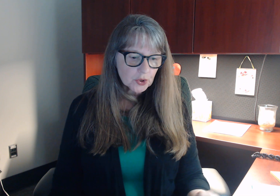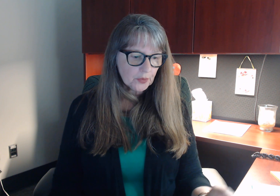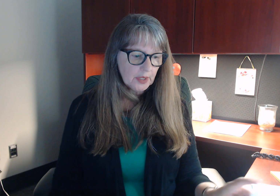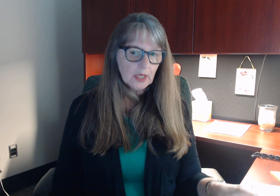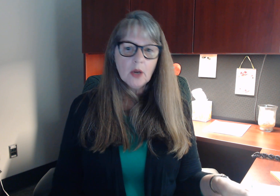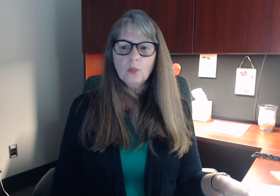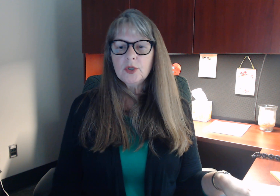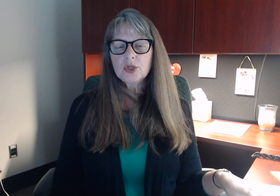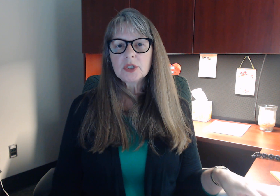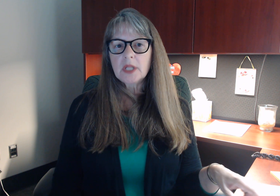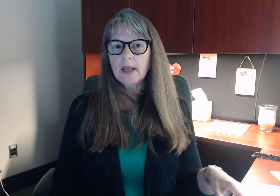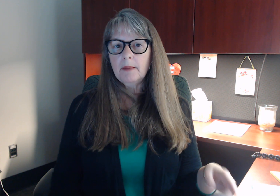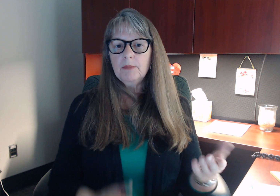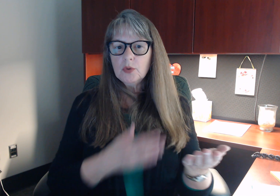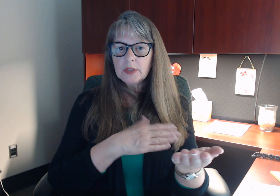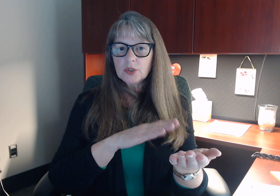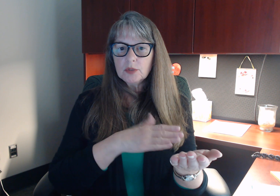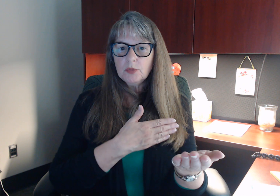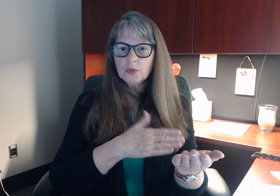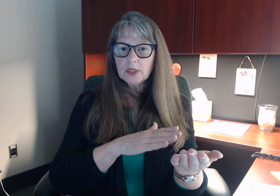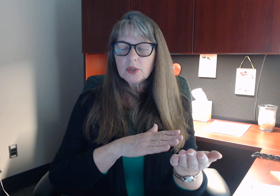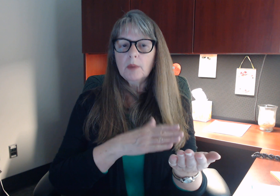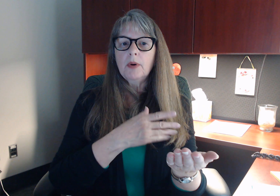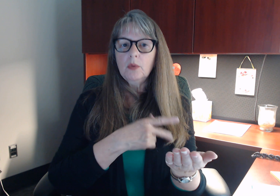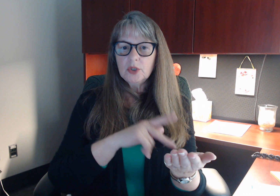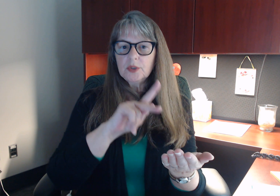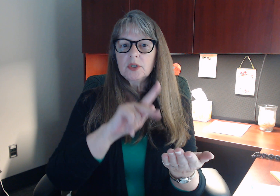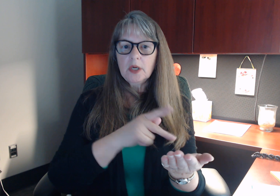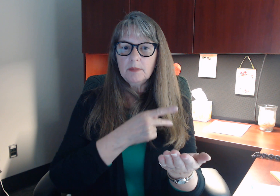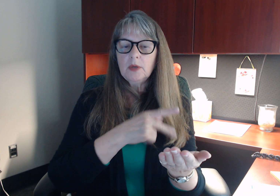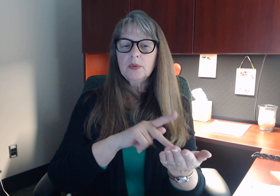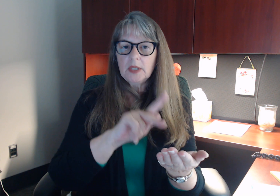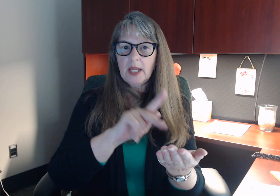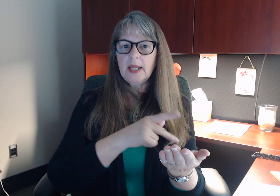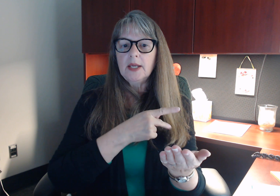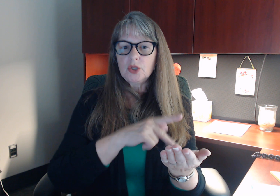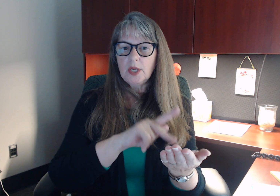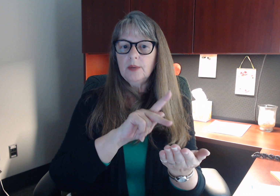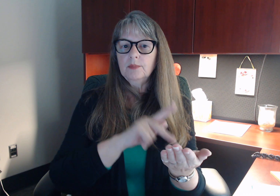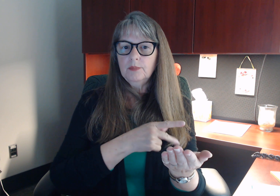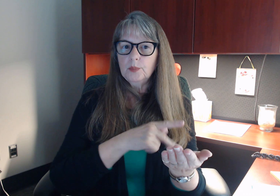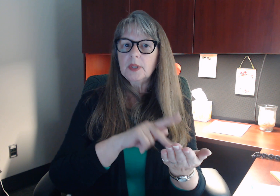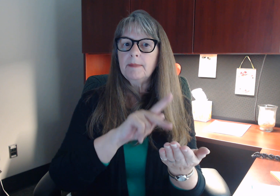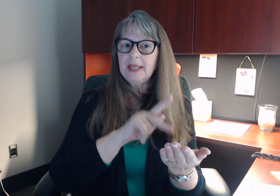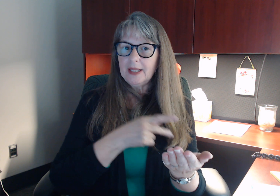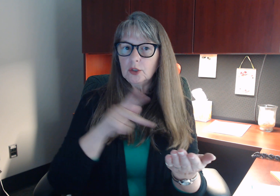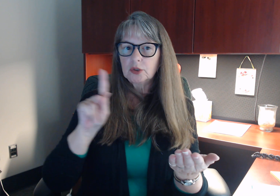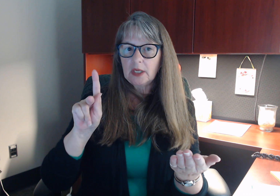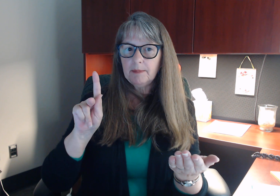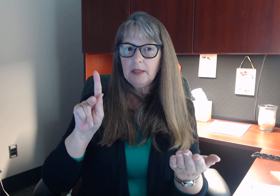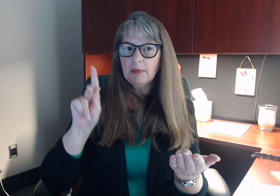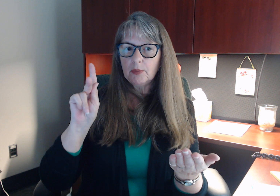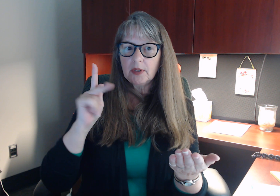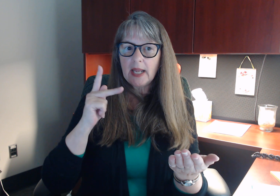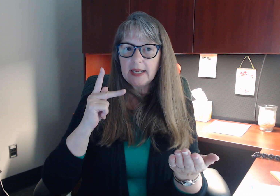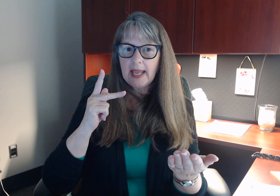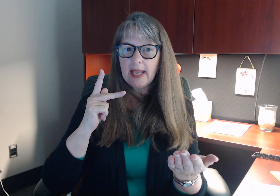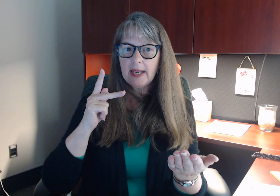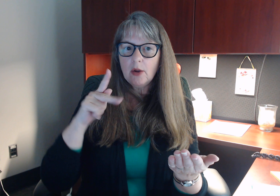Poetry, which is like music. This is music, so poetry is going to be with the K handshake. The P. It looks like a P. Remember a K